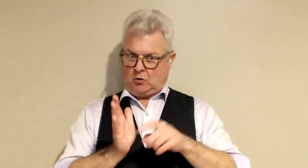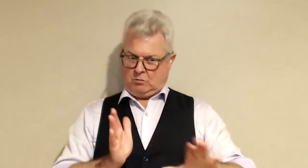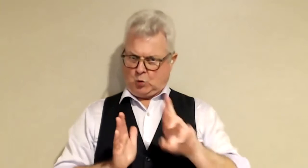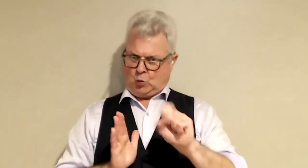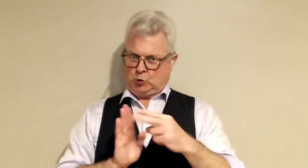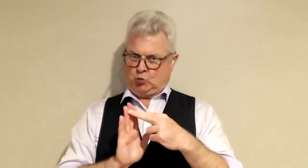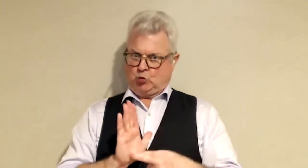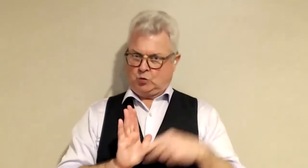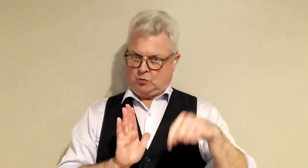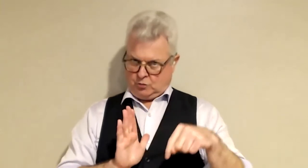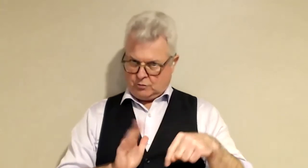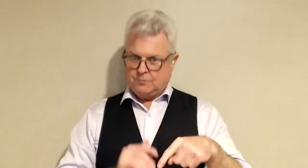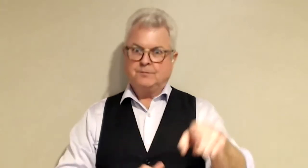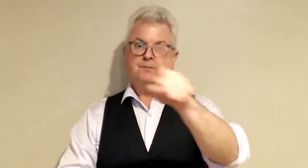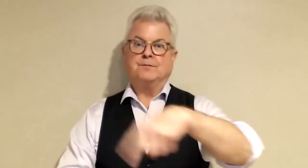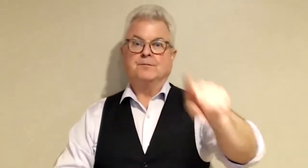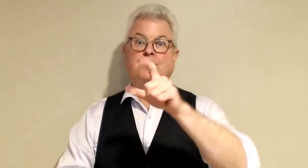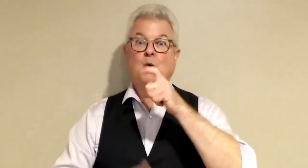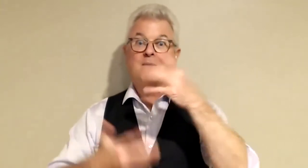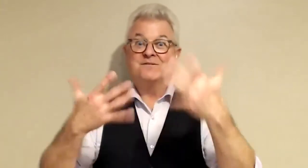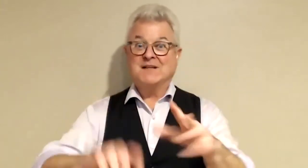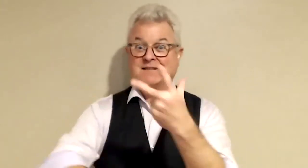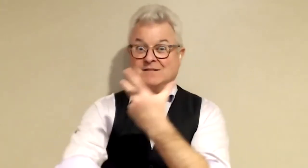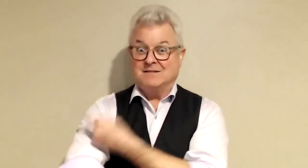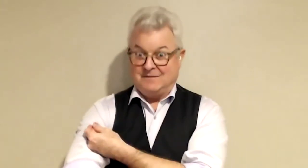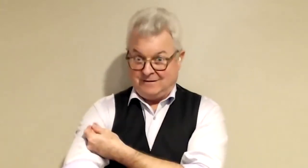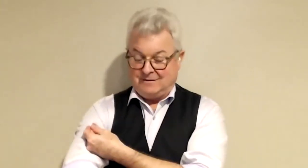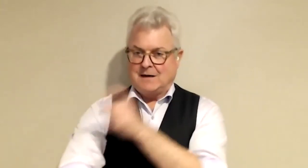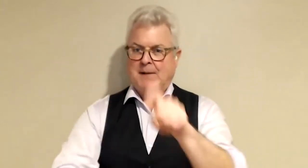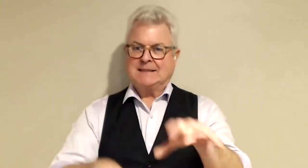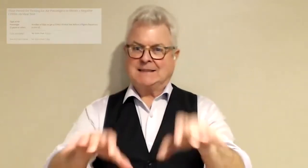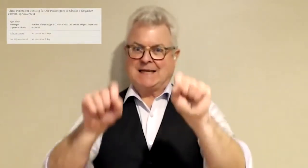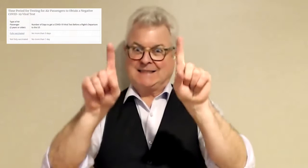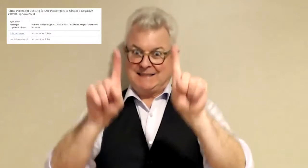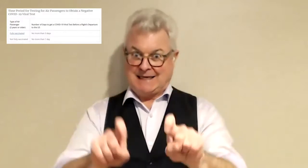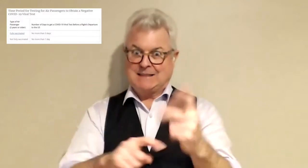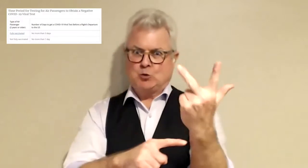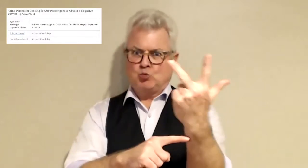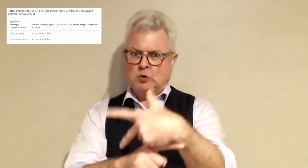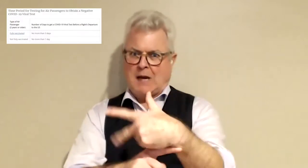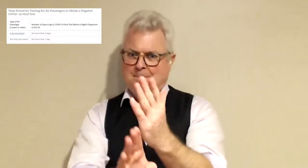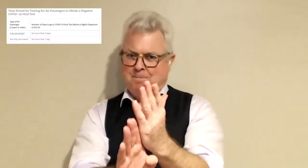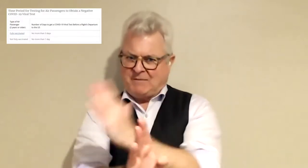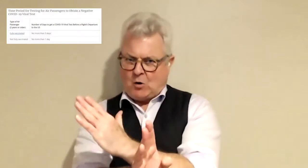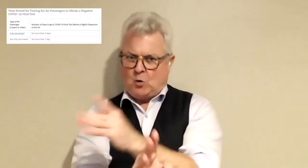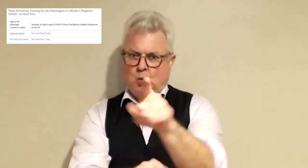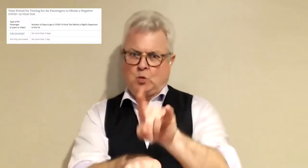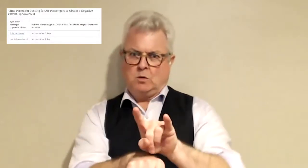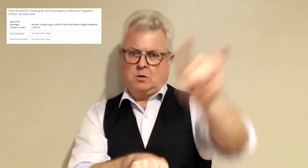that country to come back home to the United States. Those who are fully vaccinated must have their test taken 3